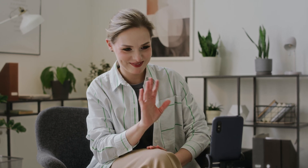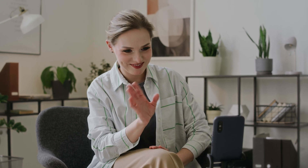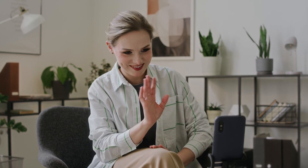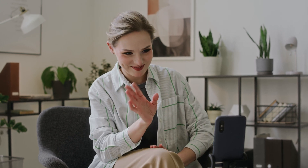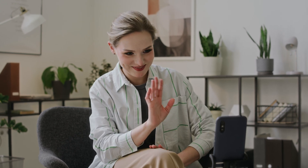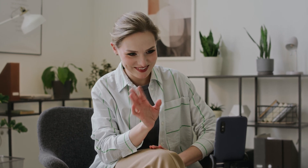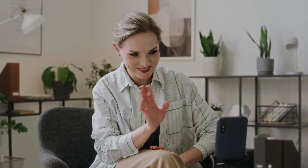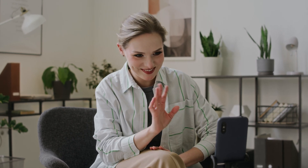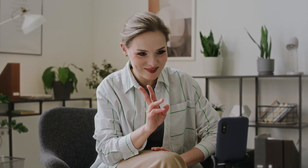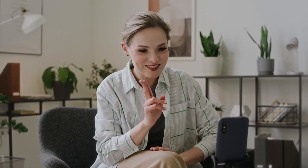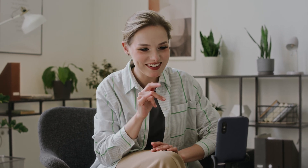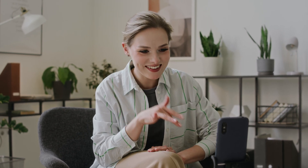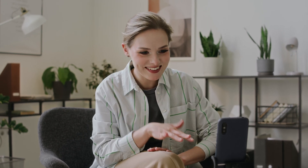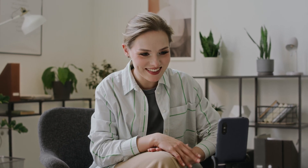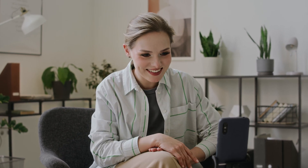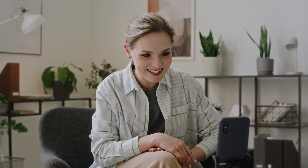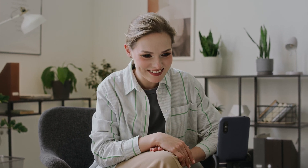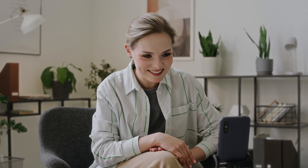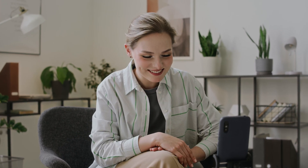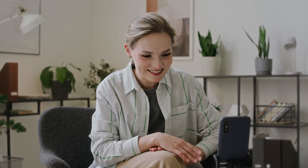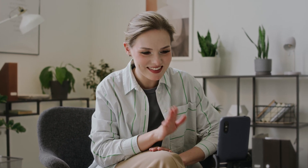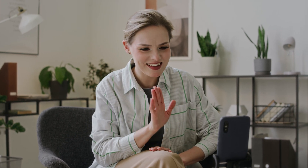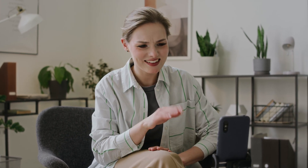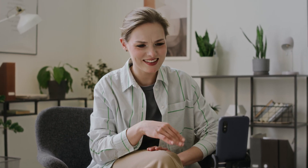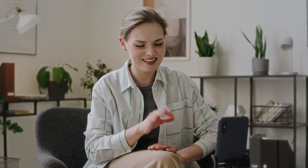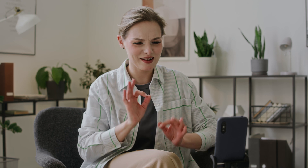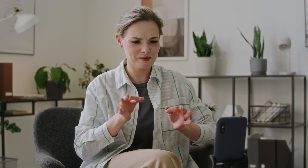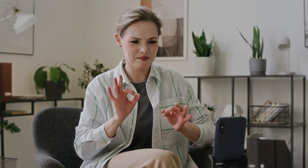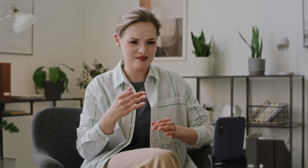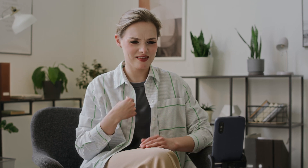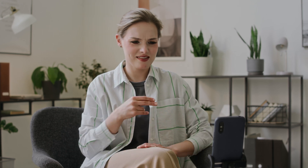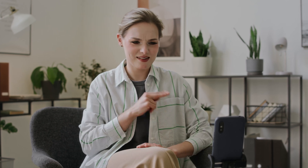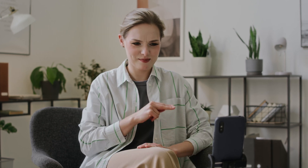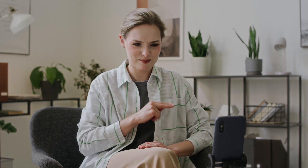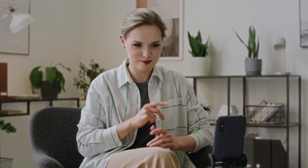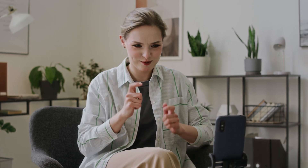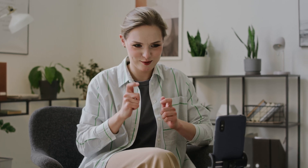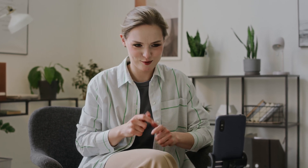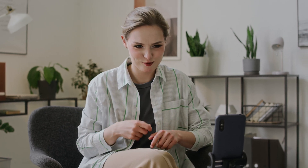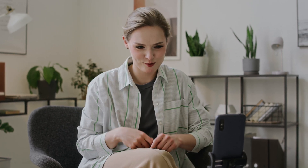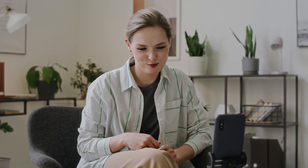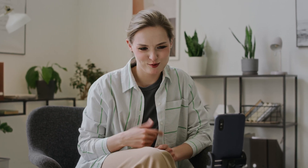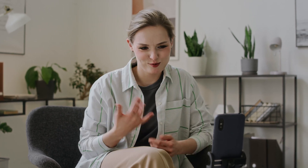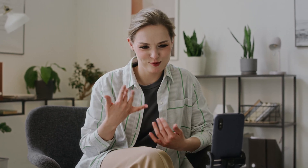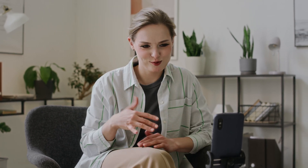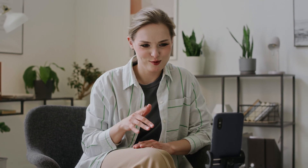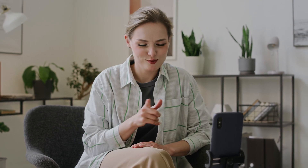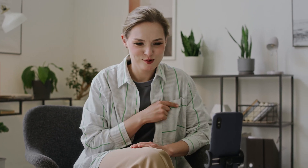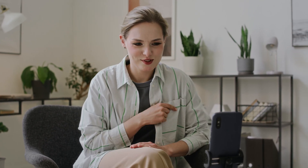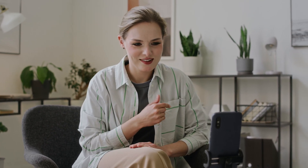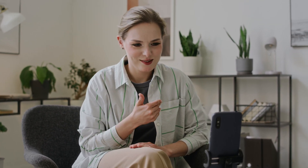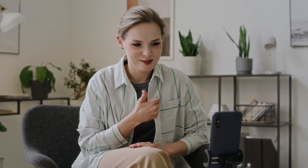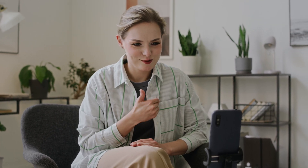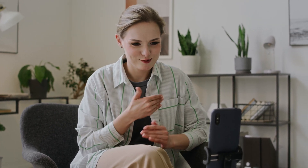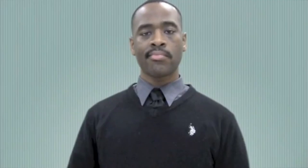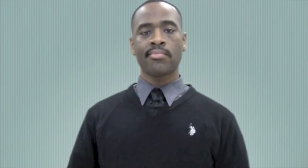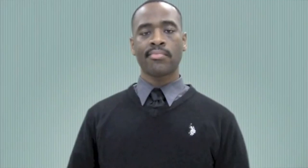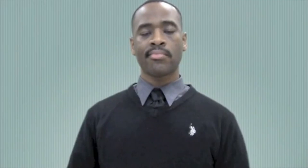it's a question, where'd you go? With lowered eyebrows means, where are you gonna go? Mouth shape changes. This